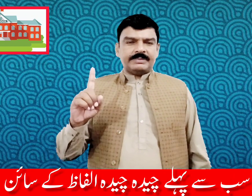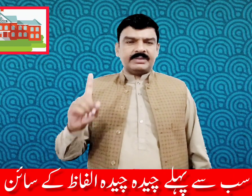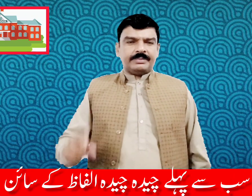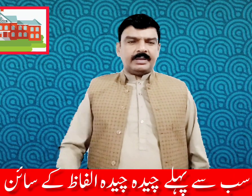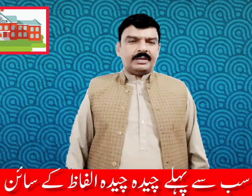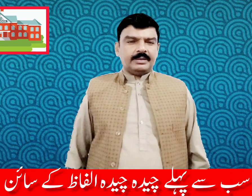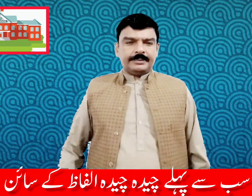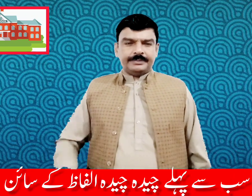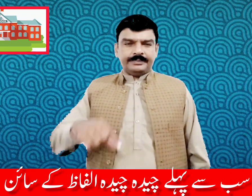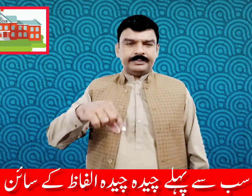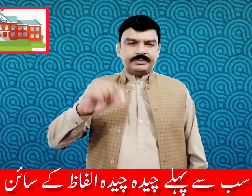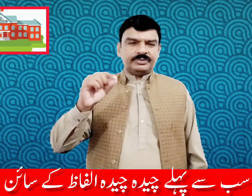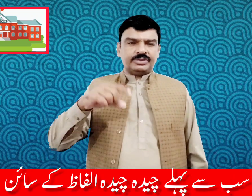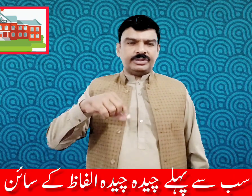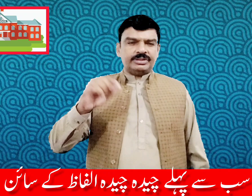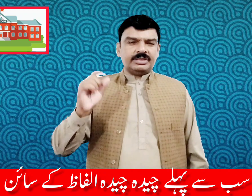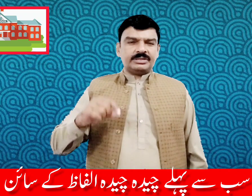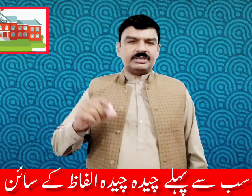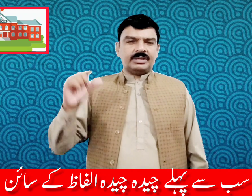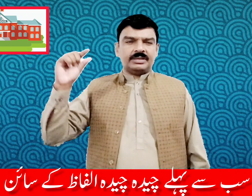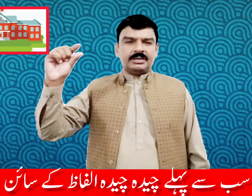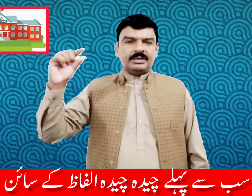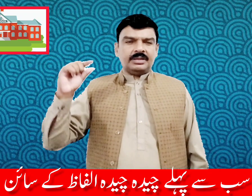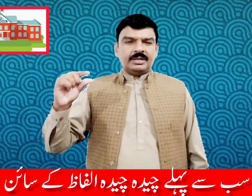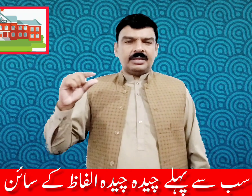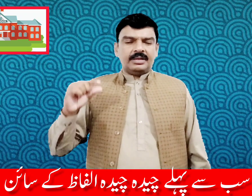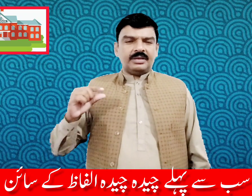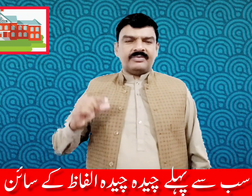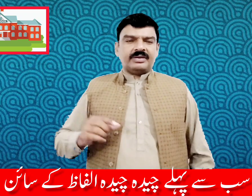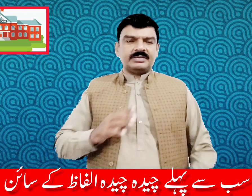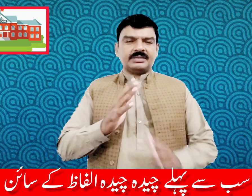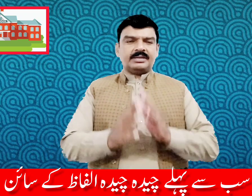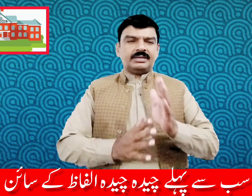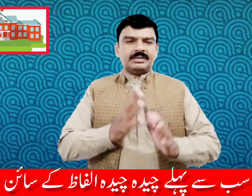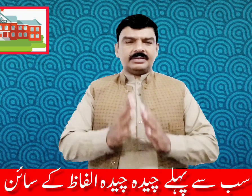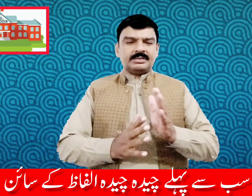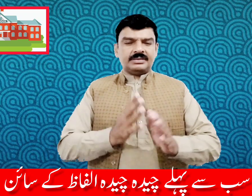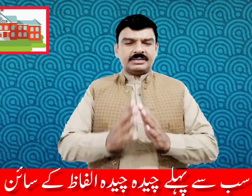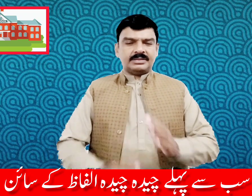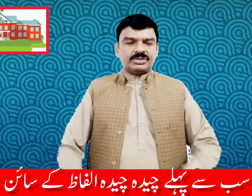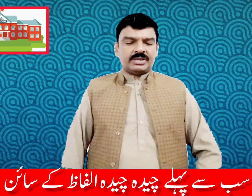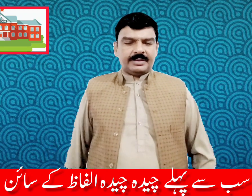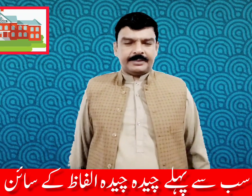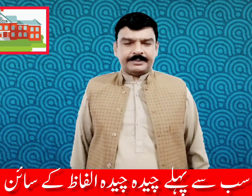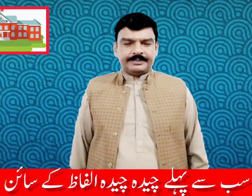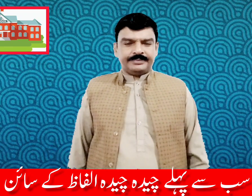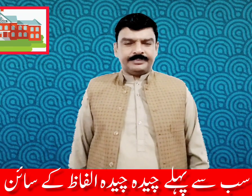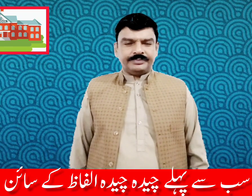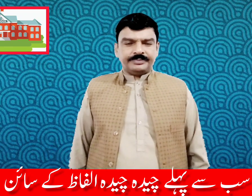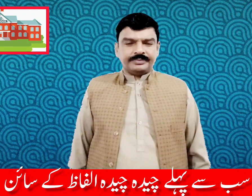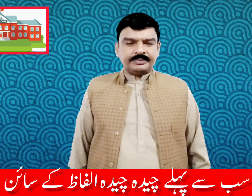Sabse pehle, chida chida, alfaz ke sign.